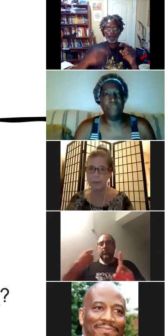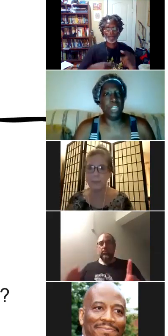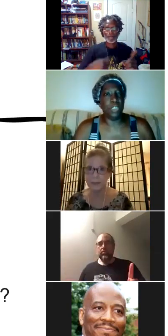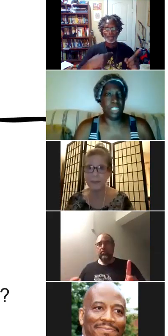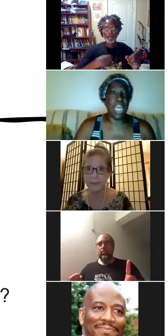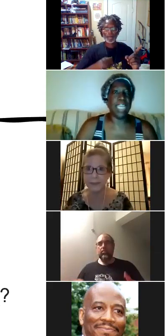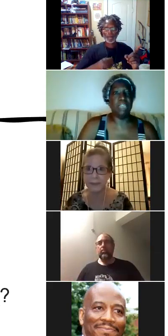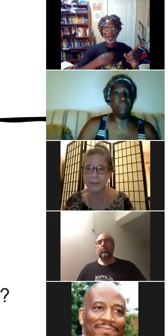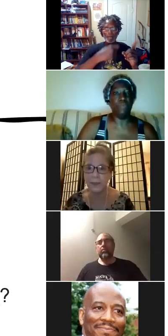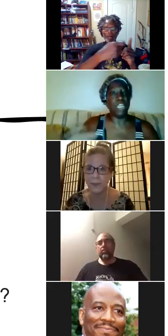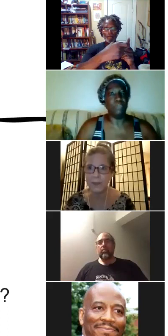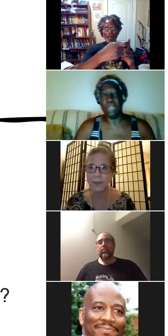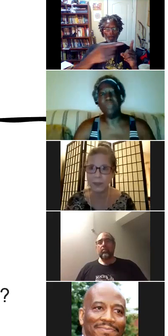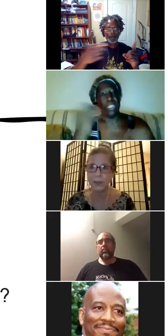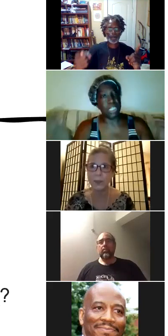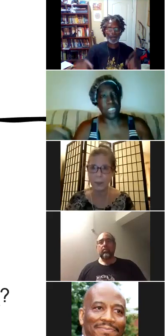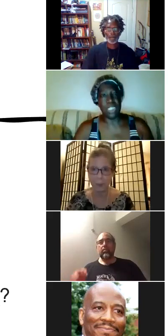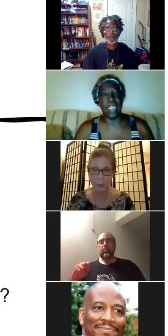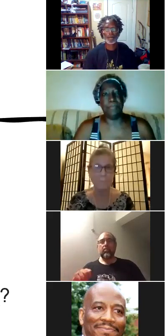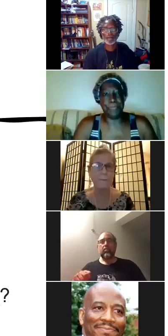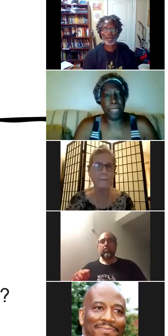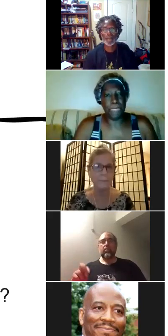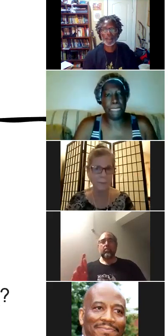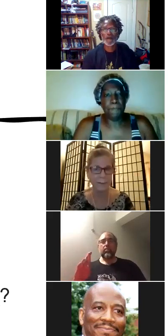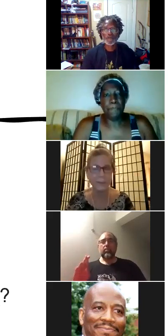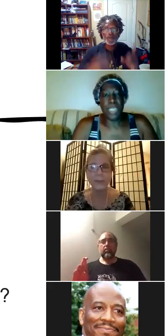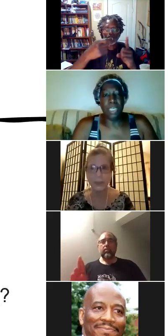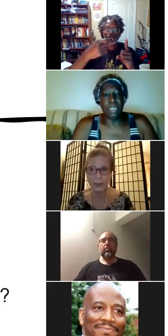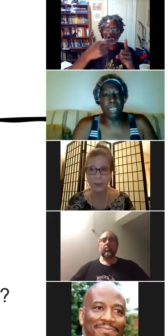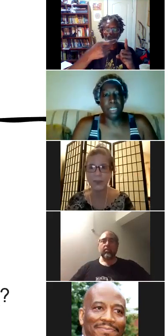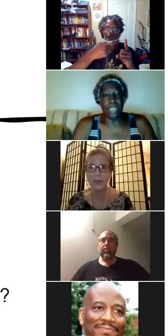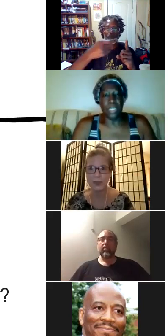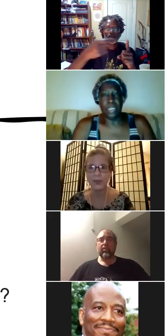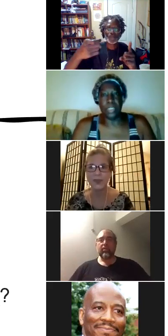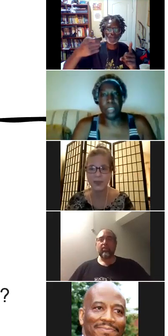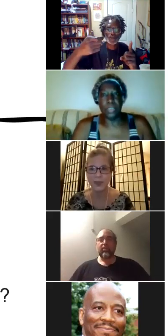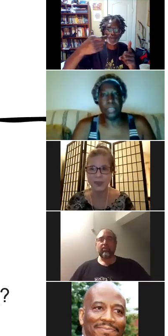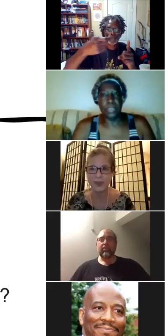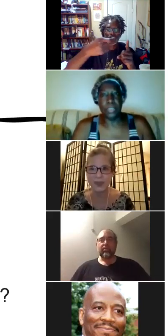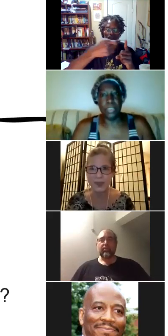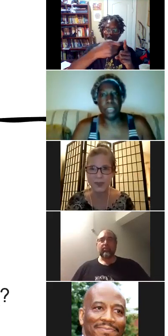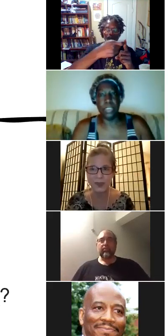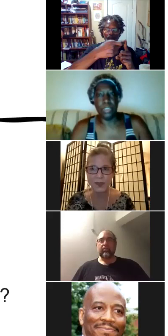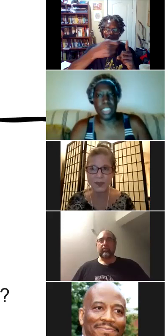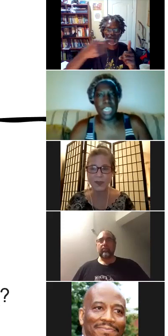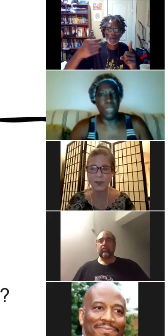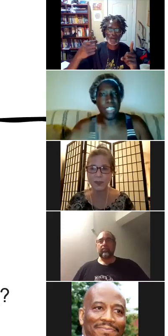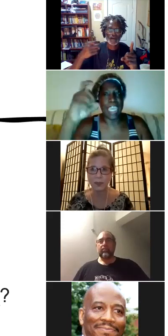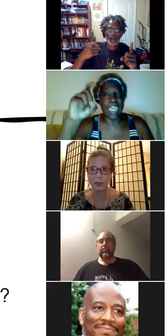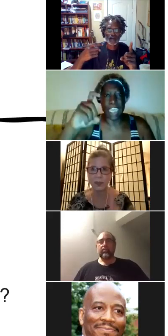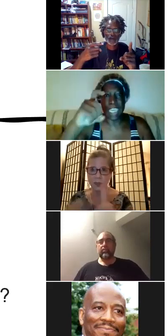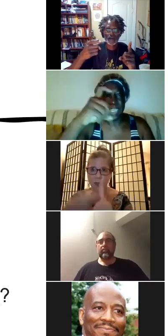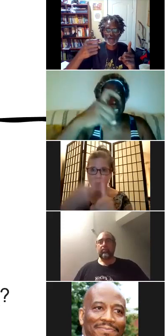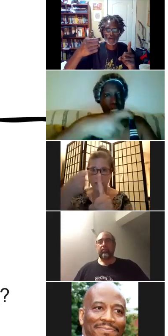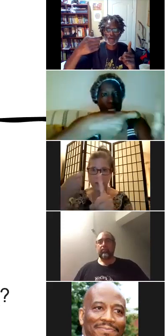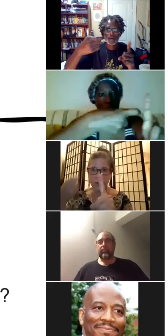Okay, and if you know the sign of where you're from, then you can sign it. The from is with the curve, right? Yeah, with the